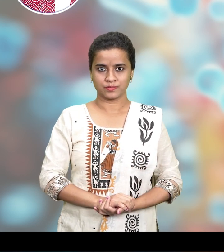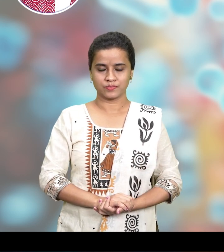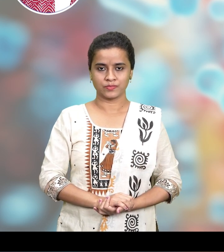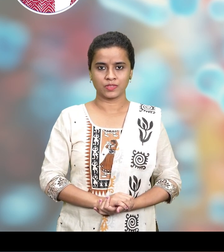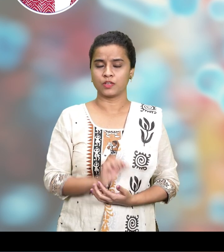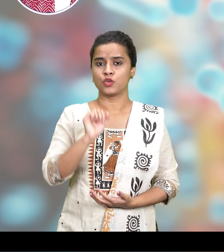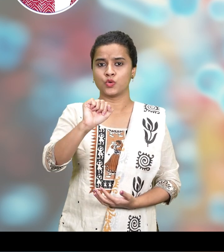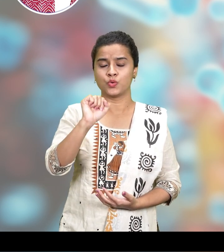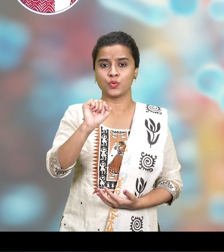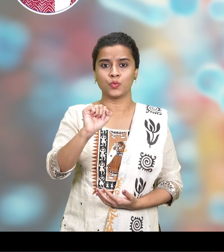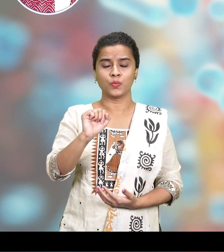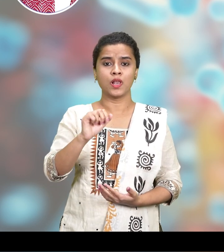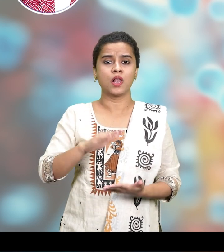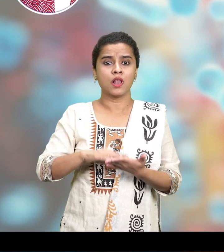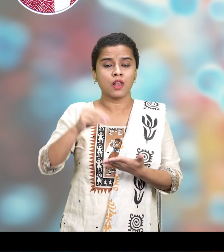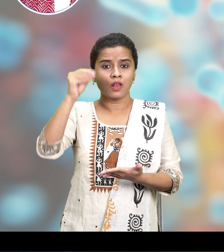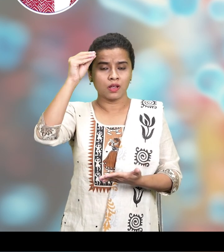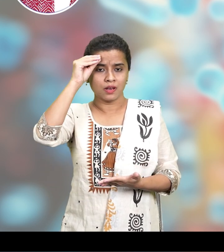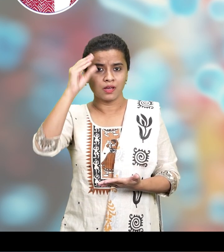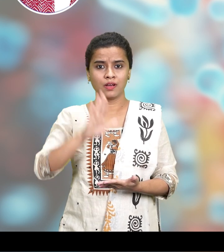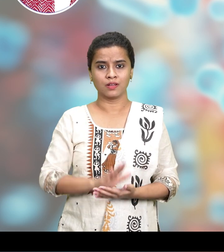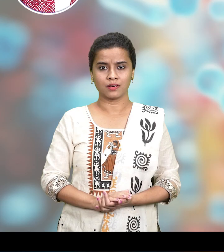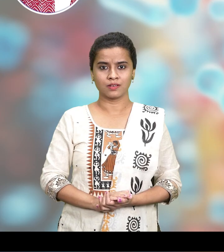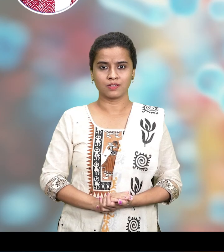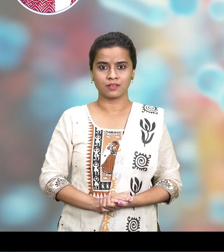you will be able to know